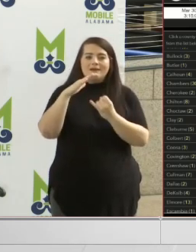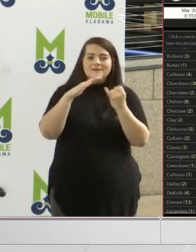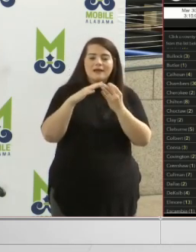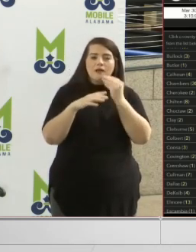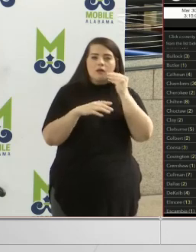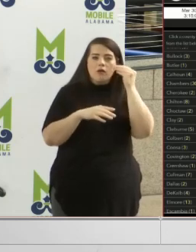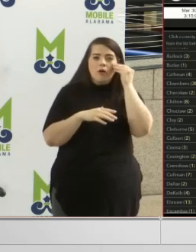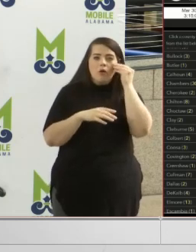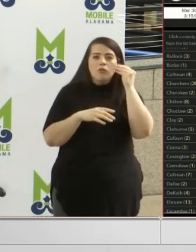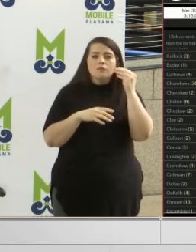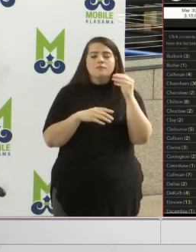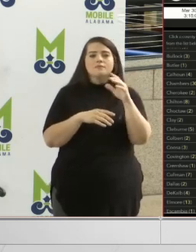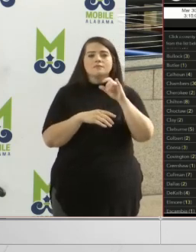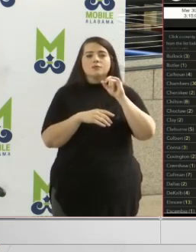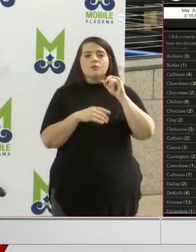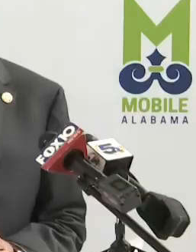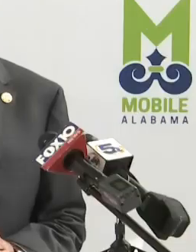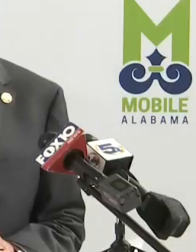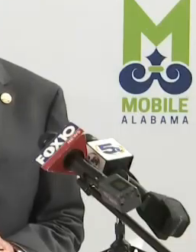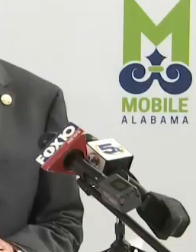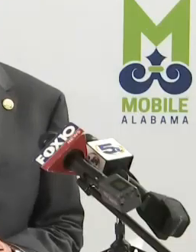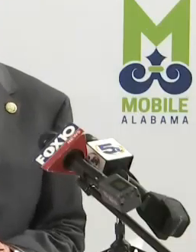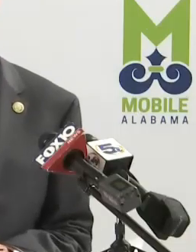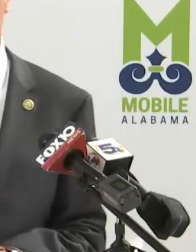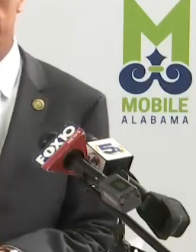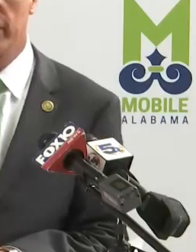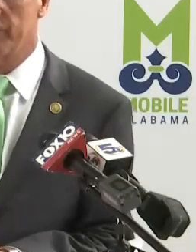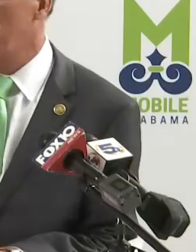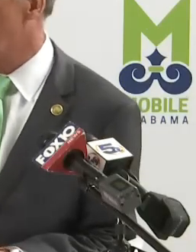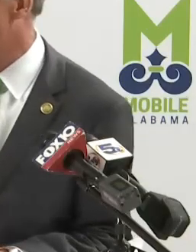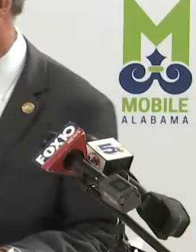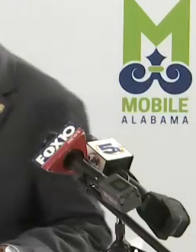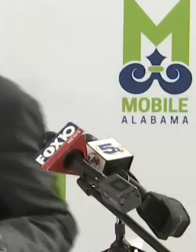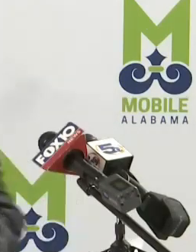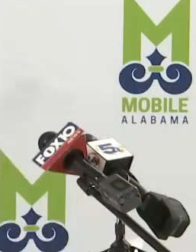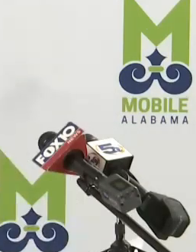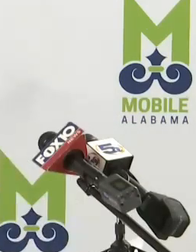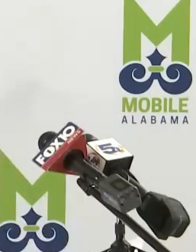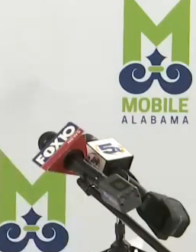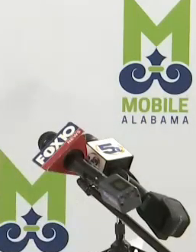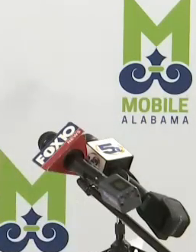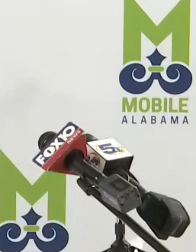at home. So at this time, I would ask Chandra Brown to make a few remarks.